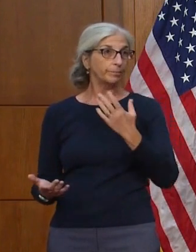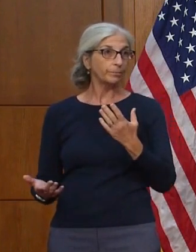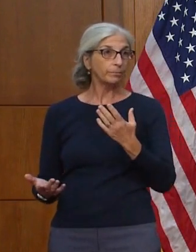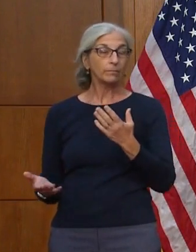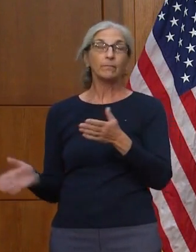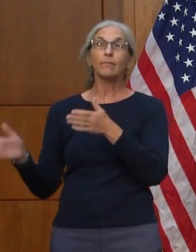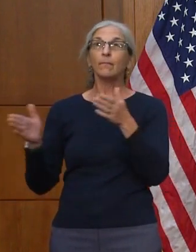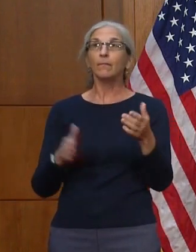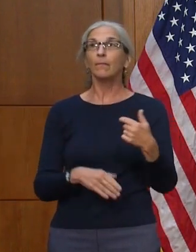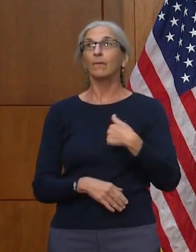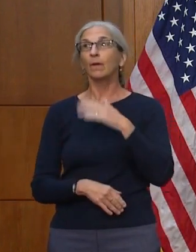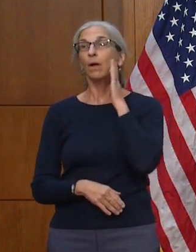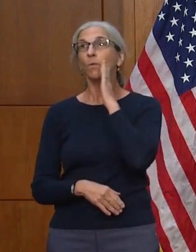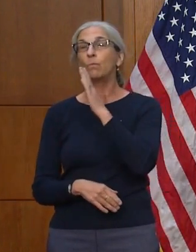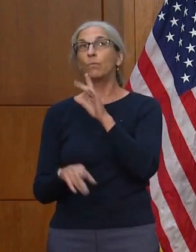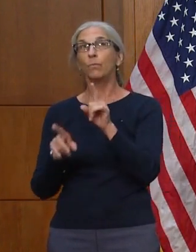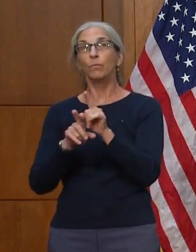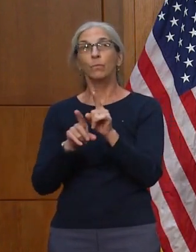make, Laura, and I